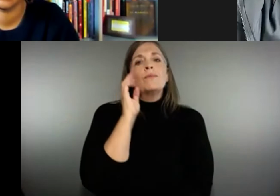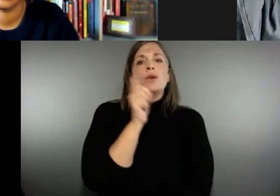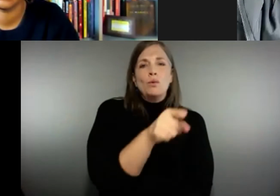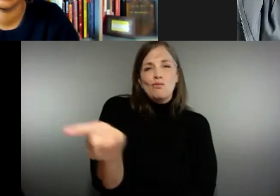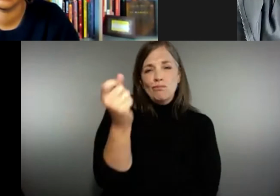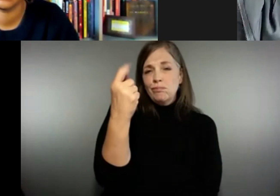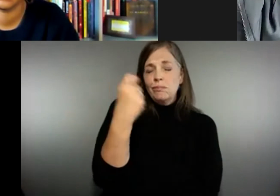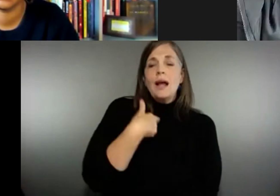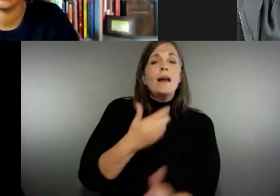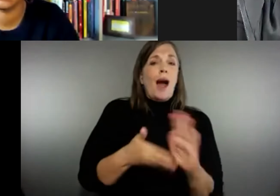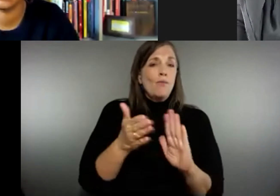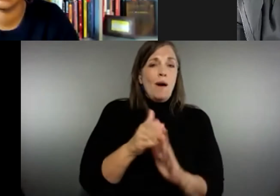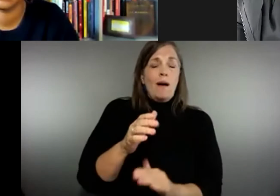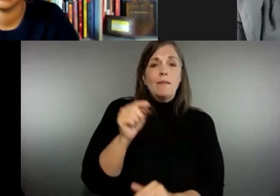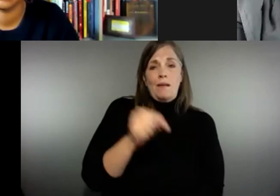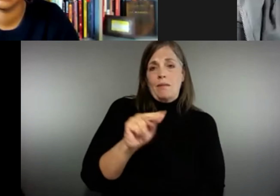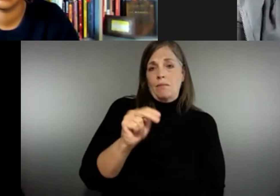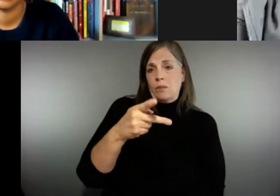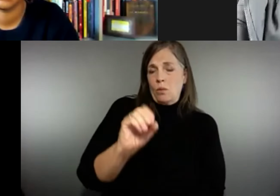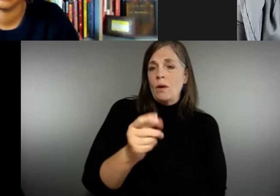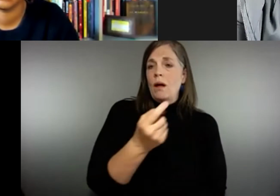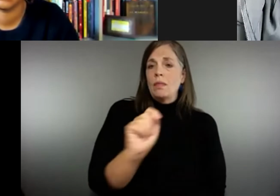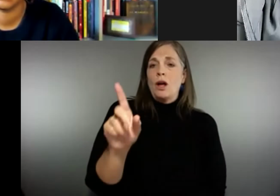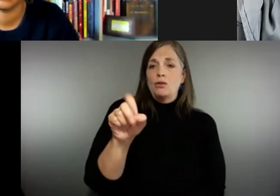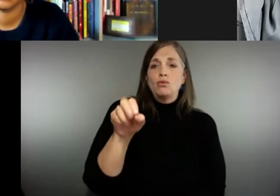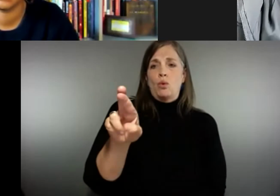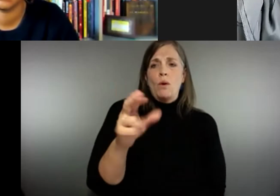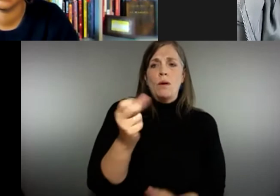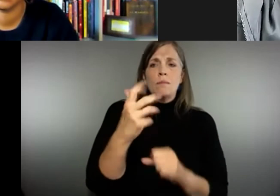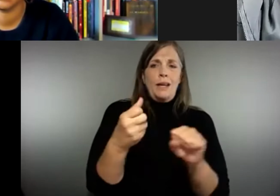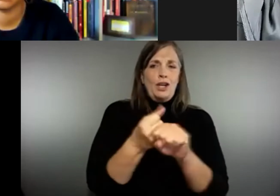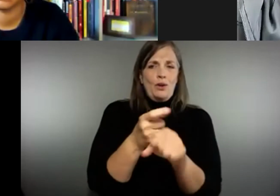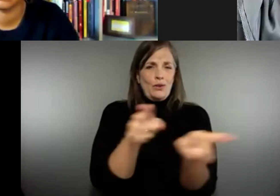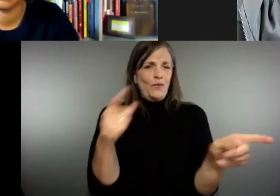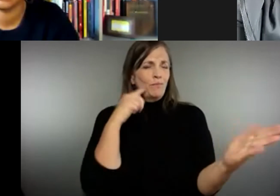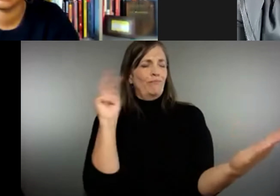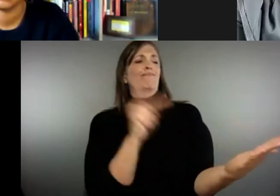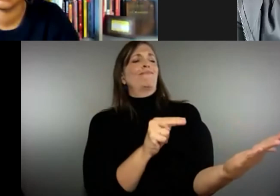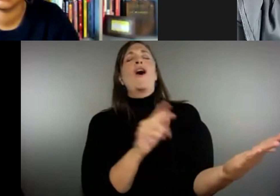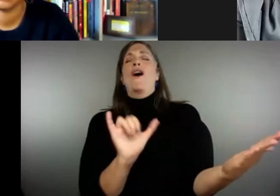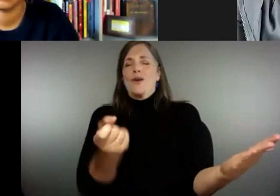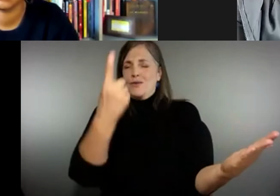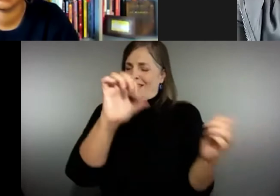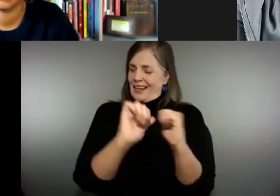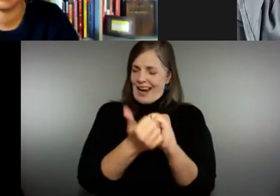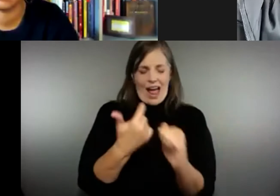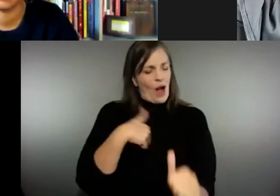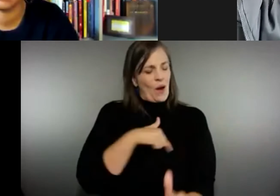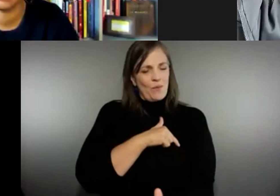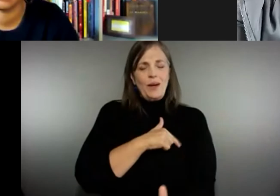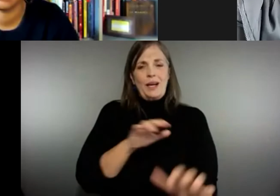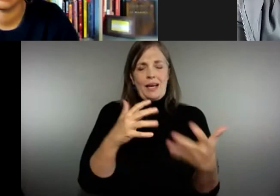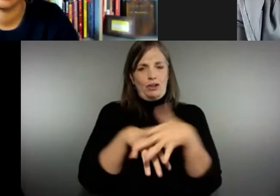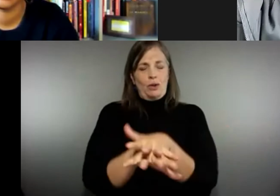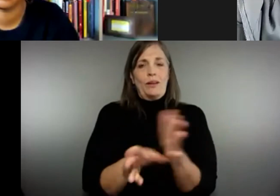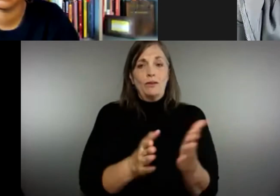actually a perfect model for thinking about how it is that we could integrate services across the board young people walk into the door they get mental health